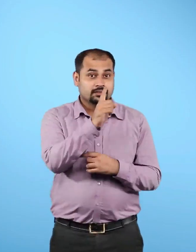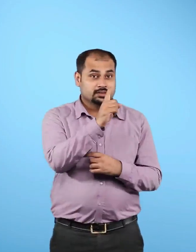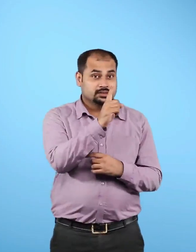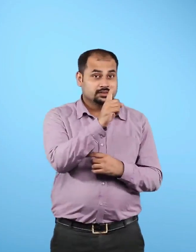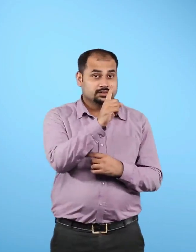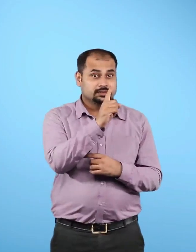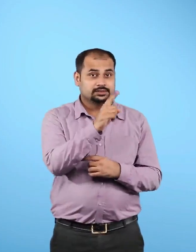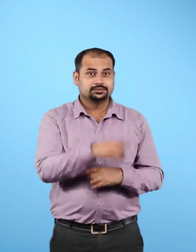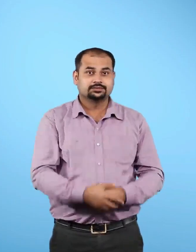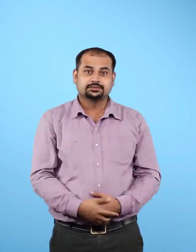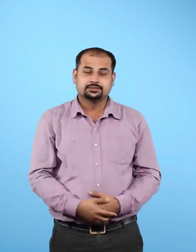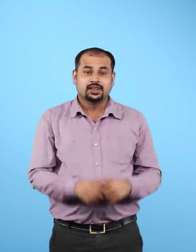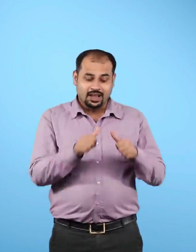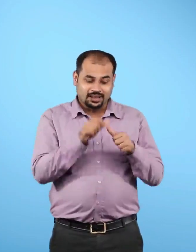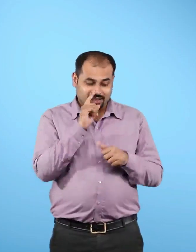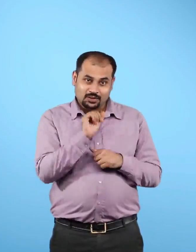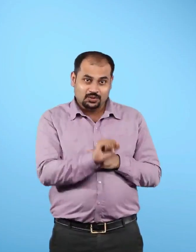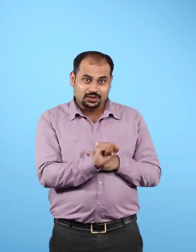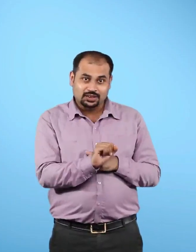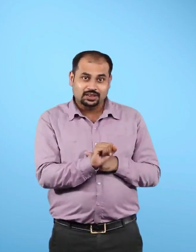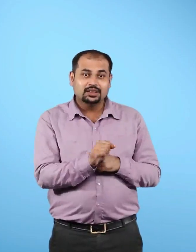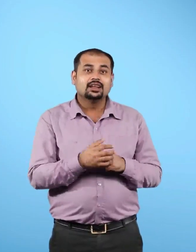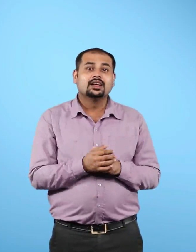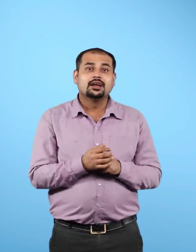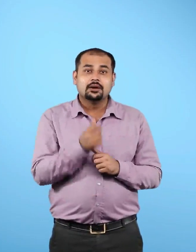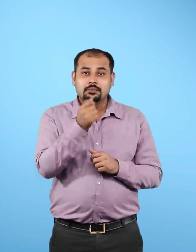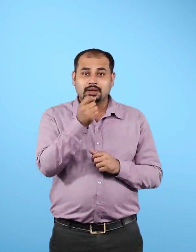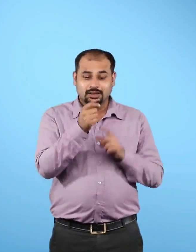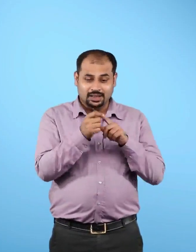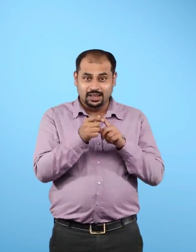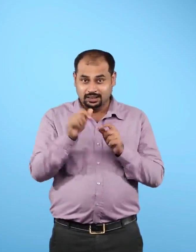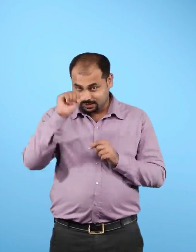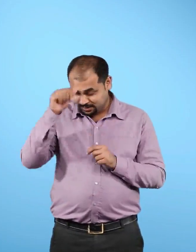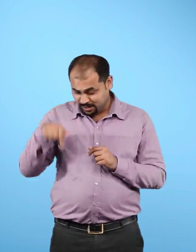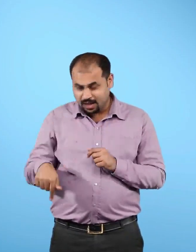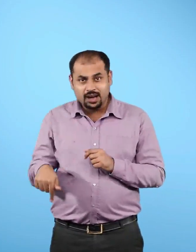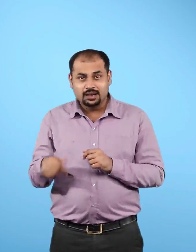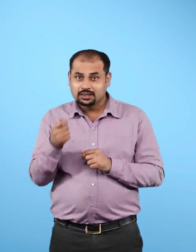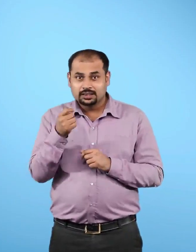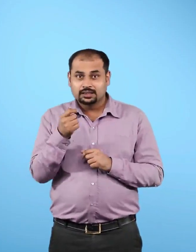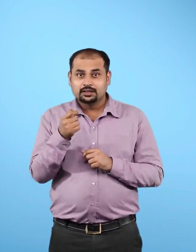Part 1. How many won can she change for rupees 4?